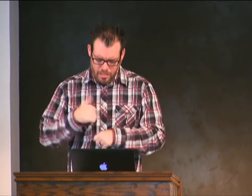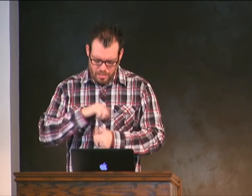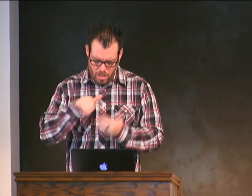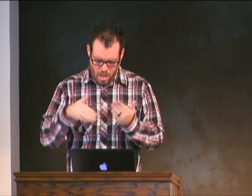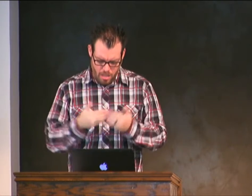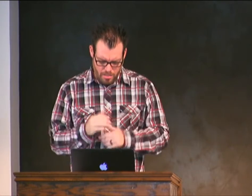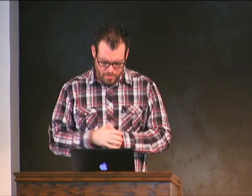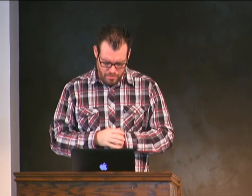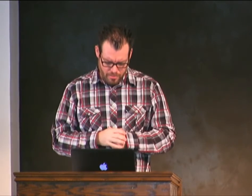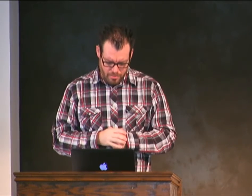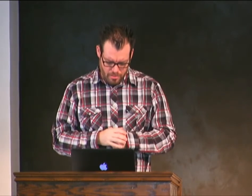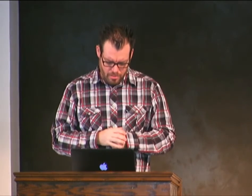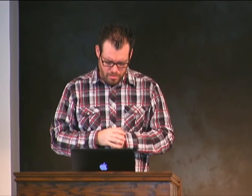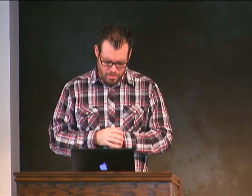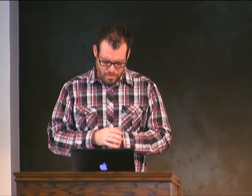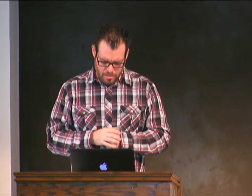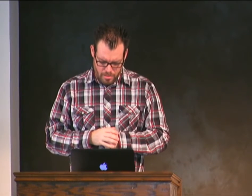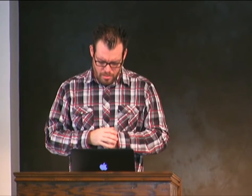Fill us all